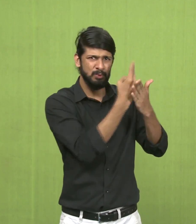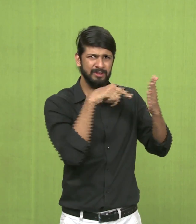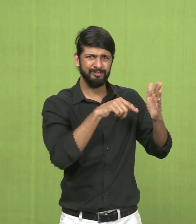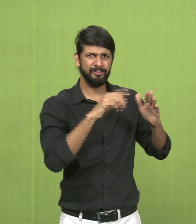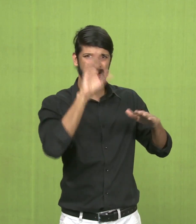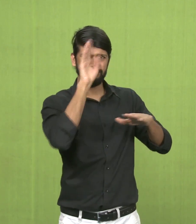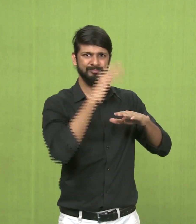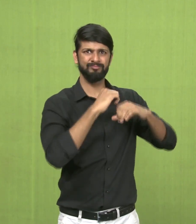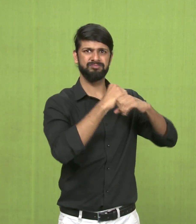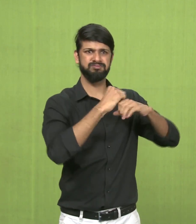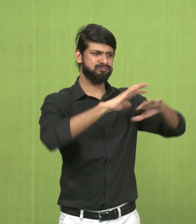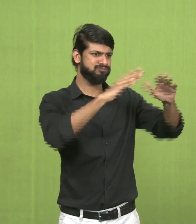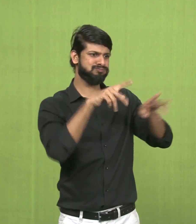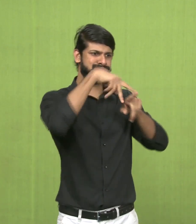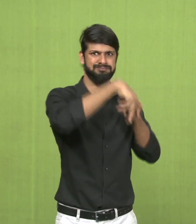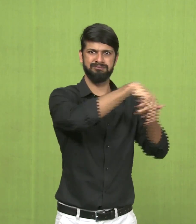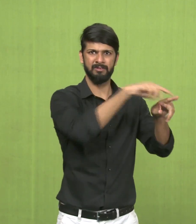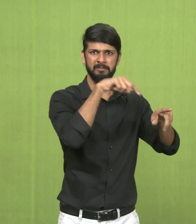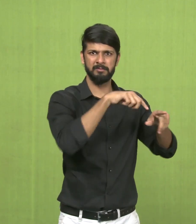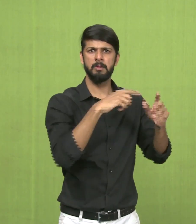Akbar crossing the Ganges description.